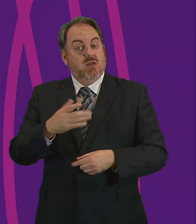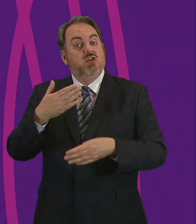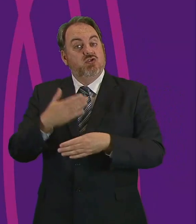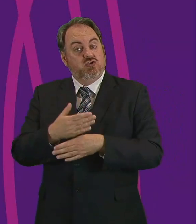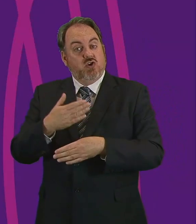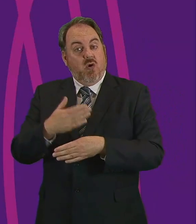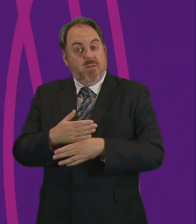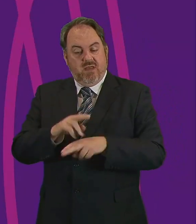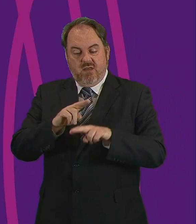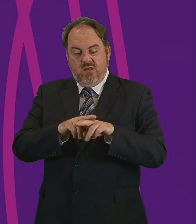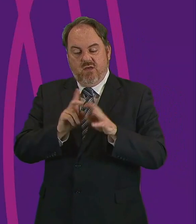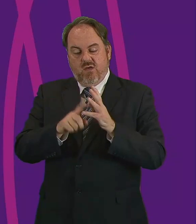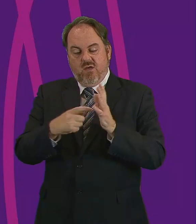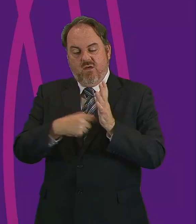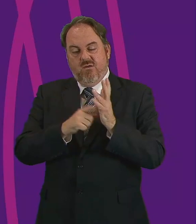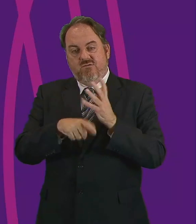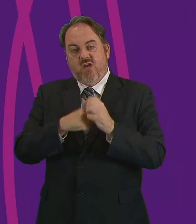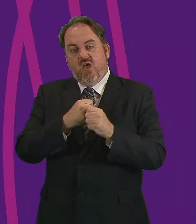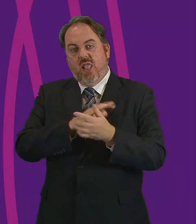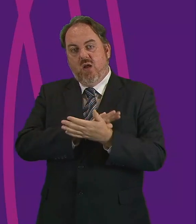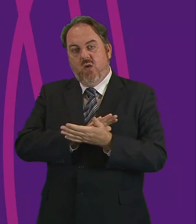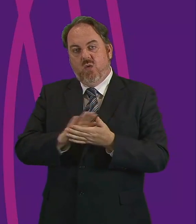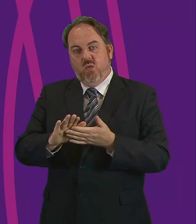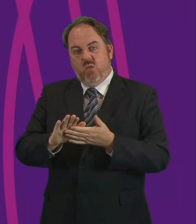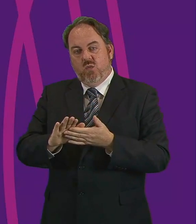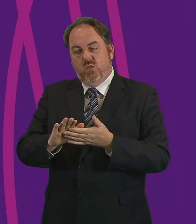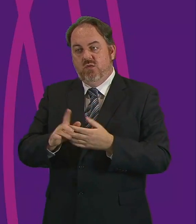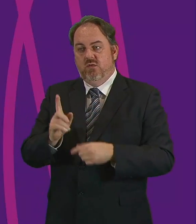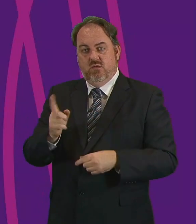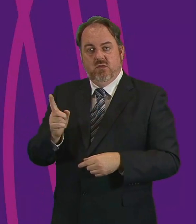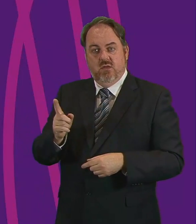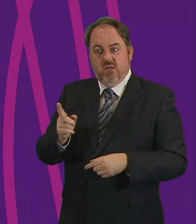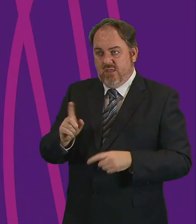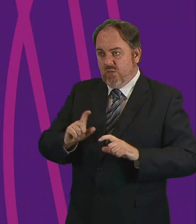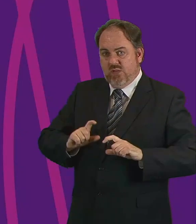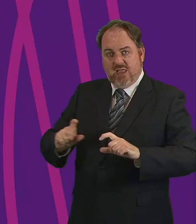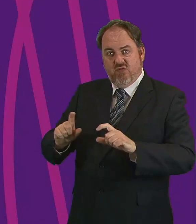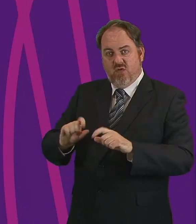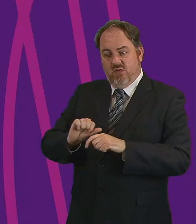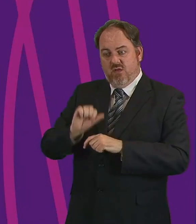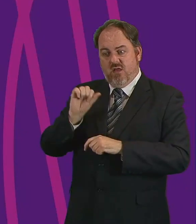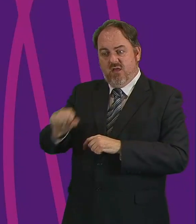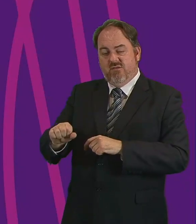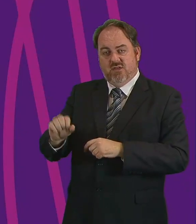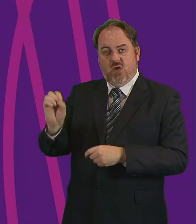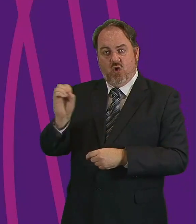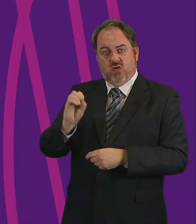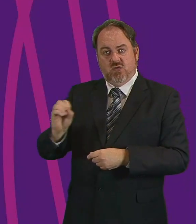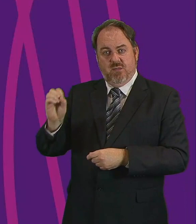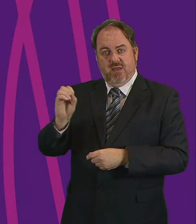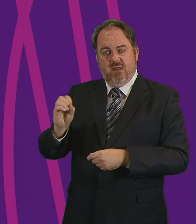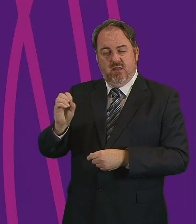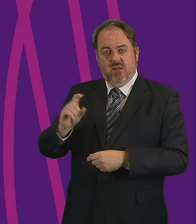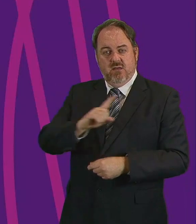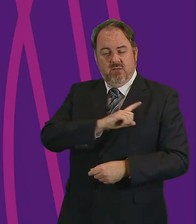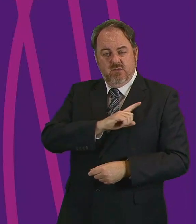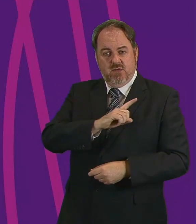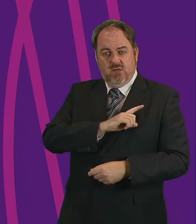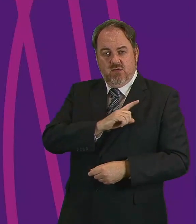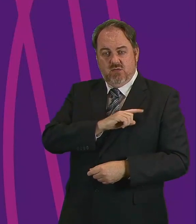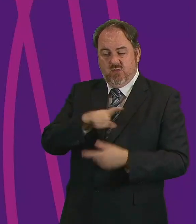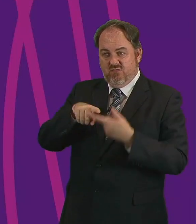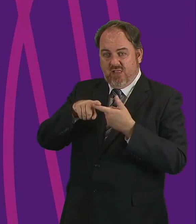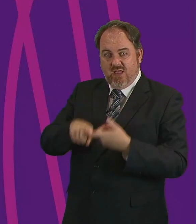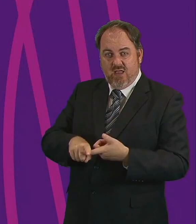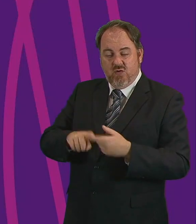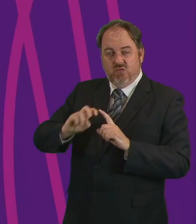member agree that actually it needs to consider carry on beyond October, because we have a reliance on